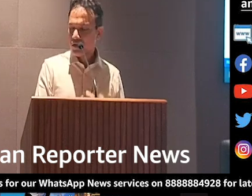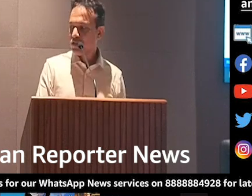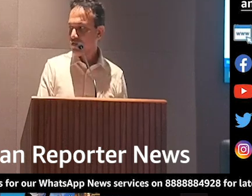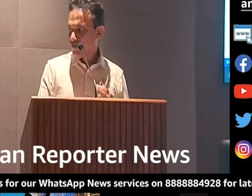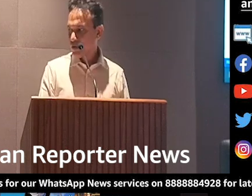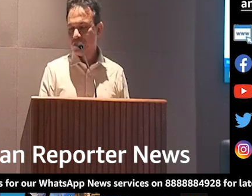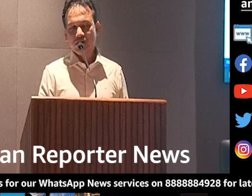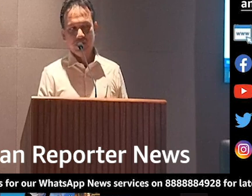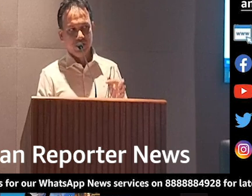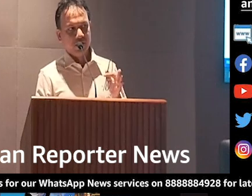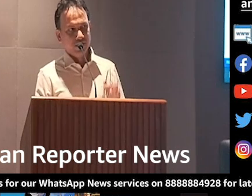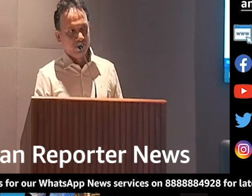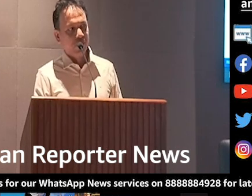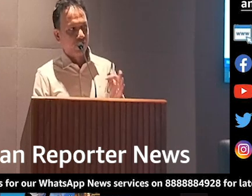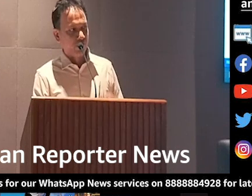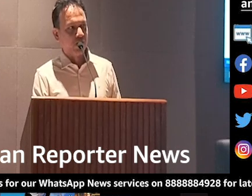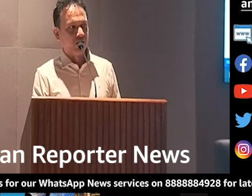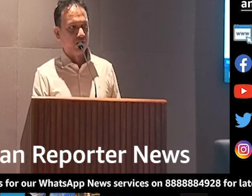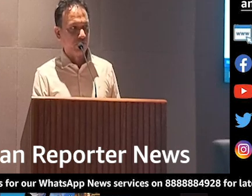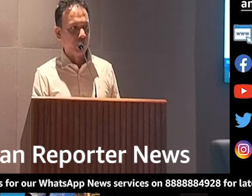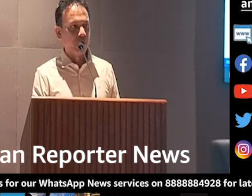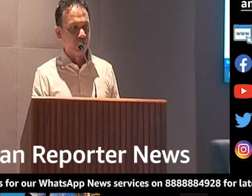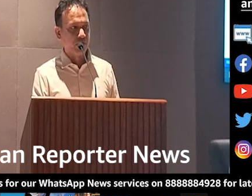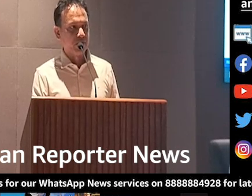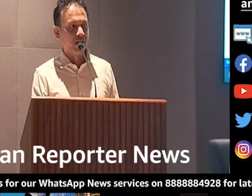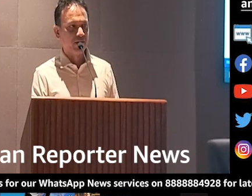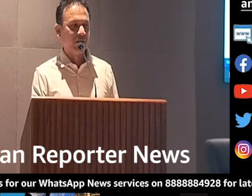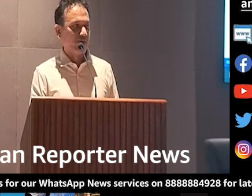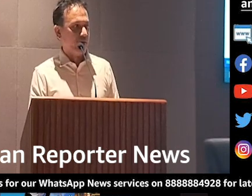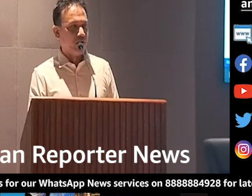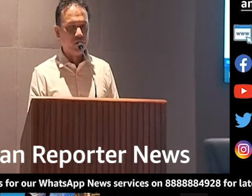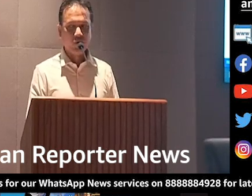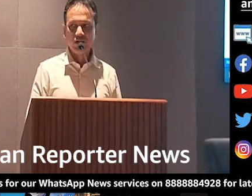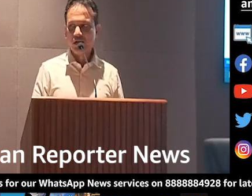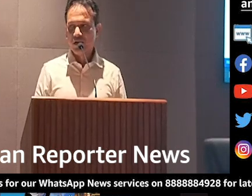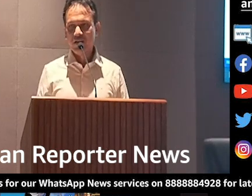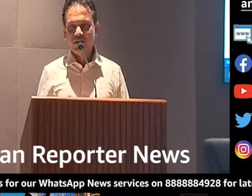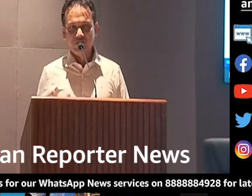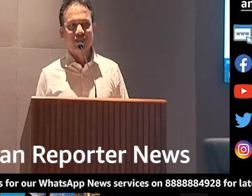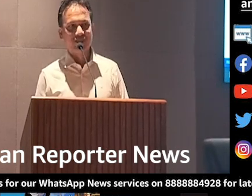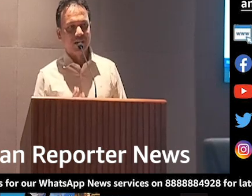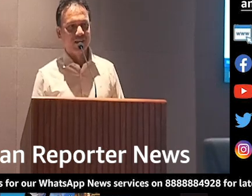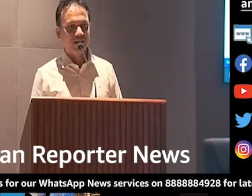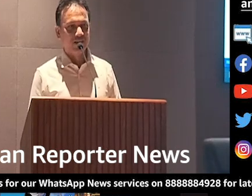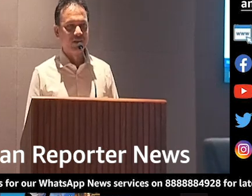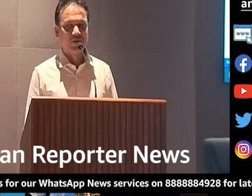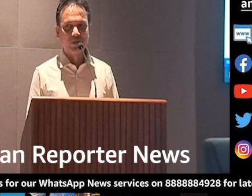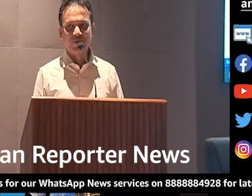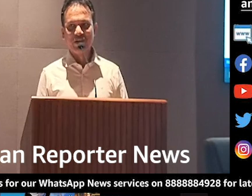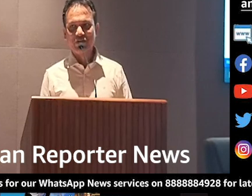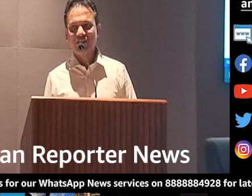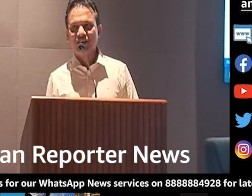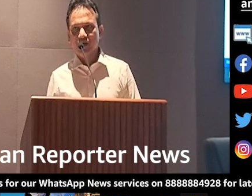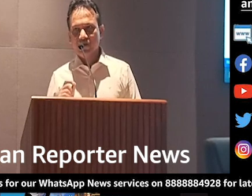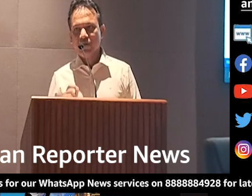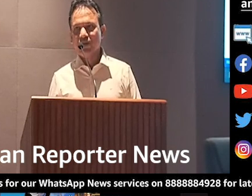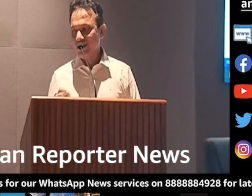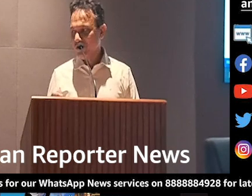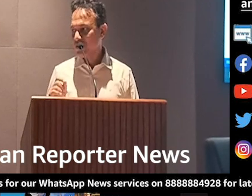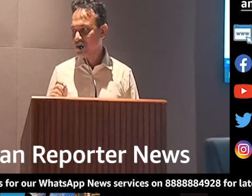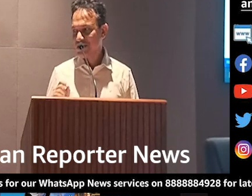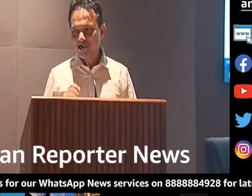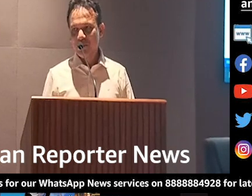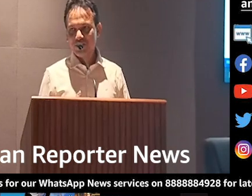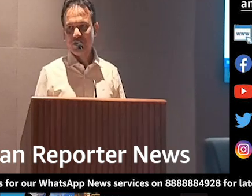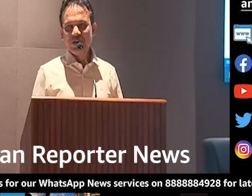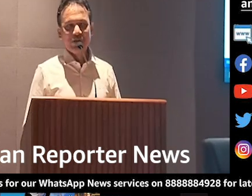This is the first event of International Purple Fest, and I think you guys are lucky that you are starting the International Purple Fest with 50th